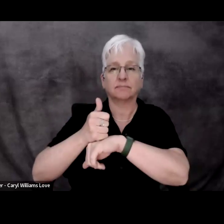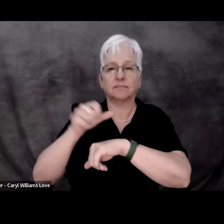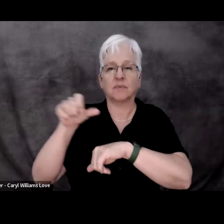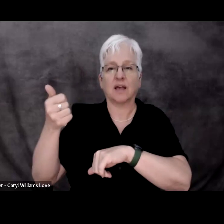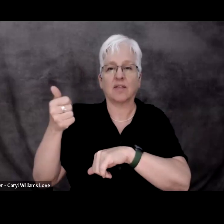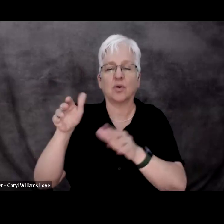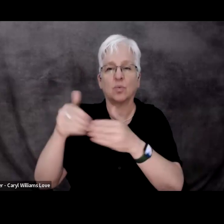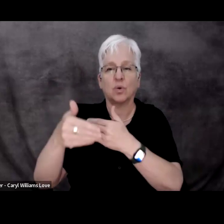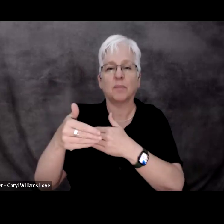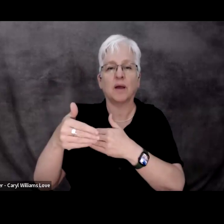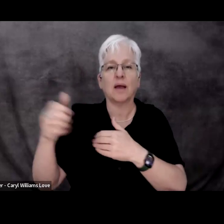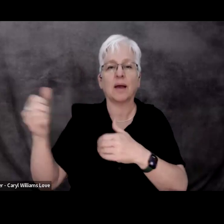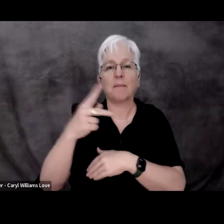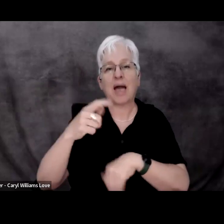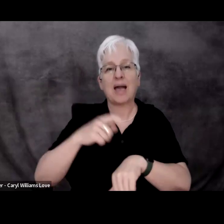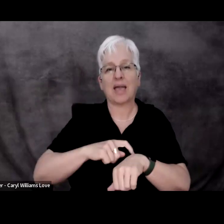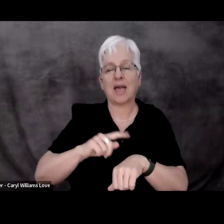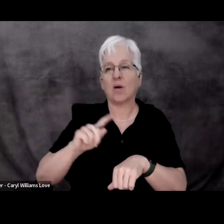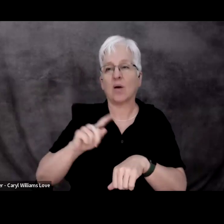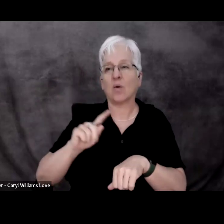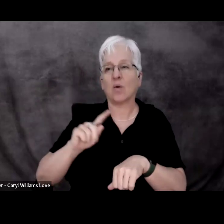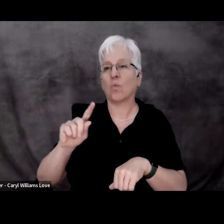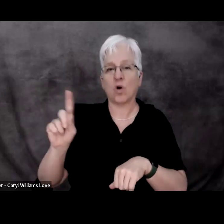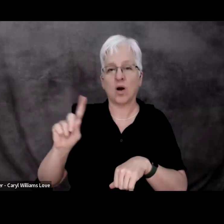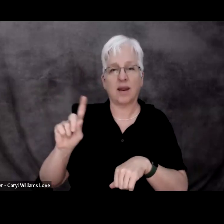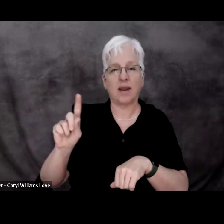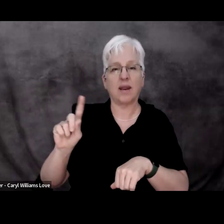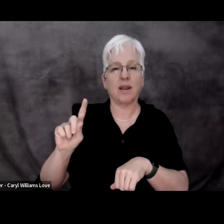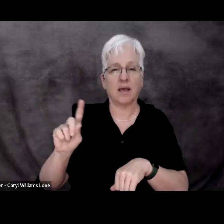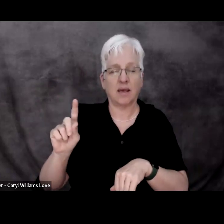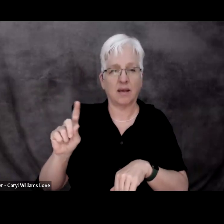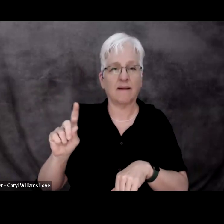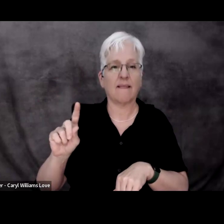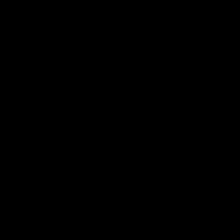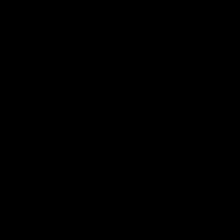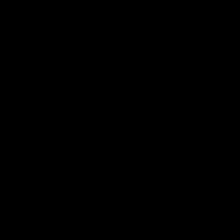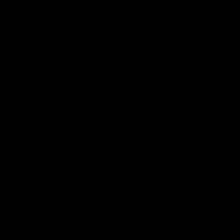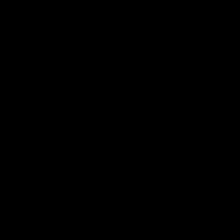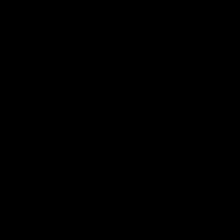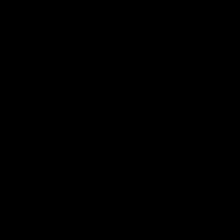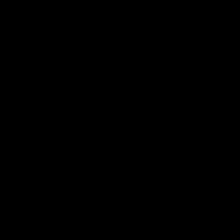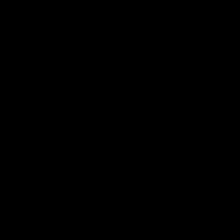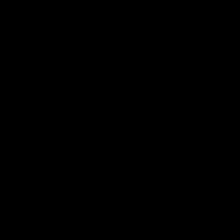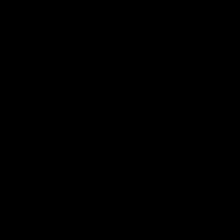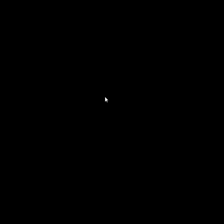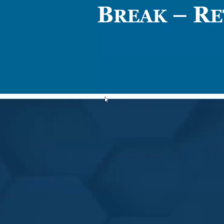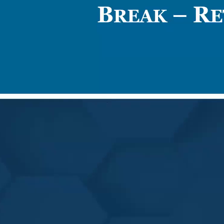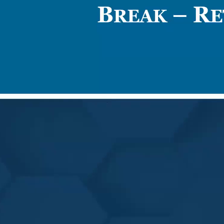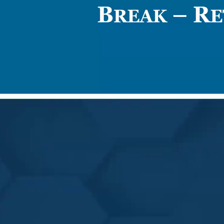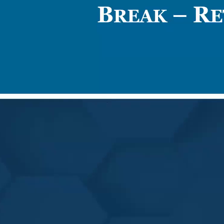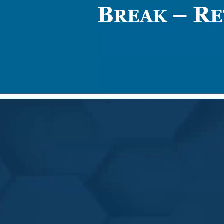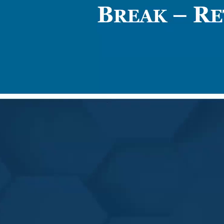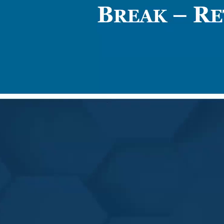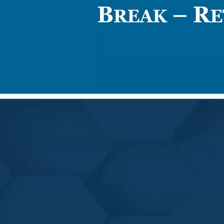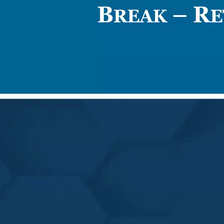back on at 1 p.m. So you get a little break now and we'll get back together at 1 p.m. And for folks in the